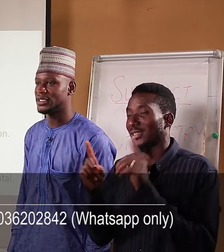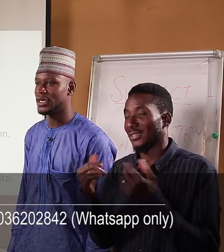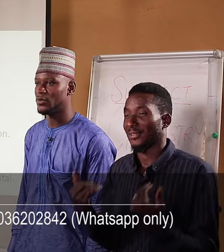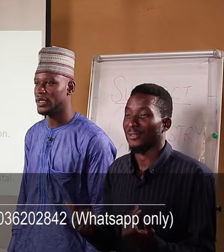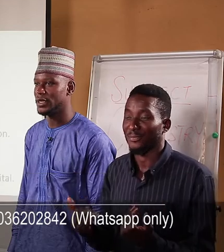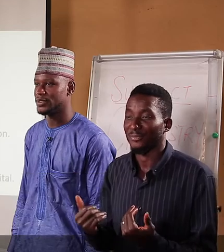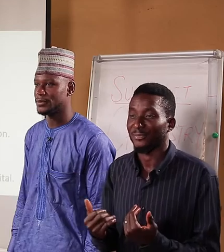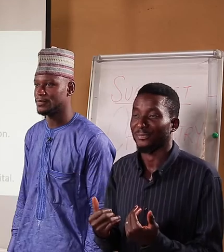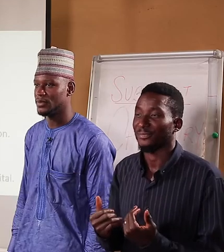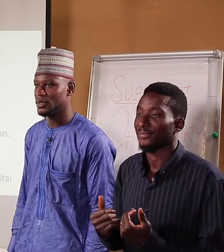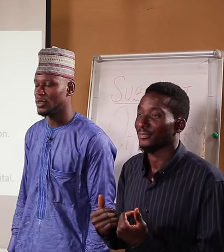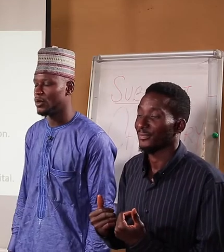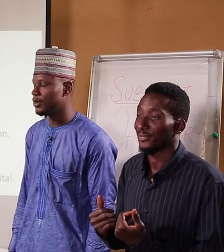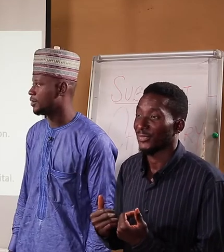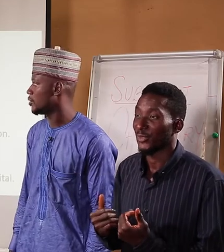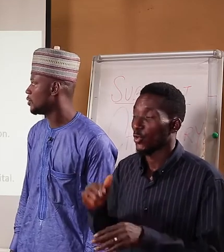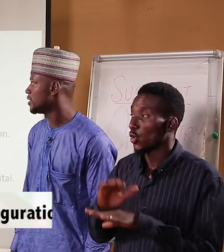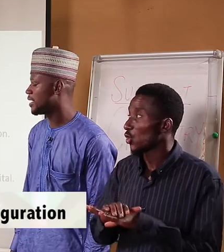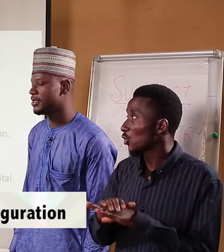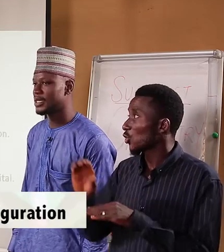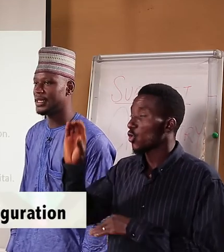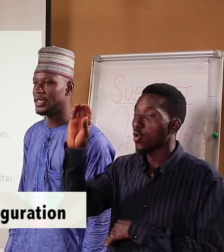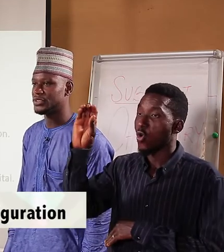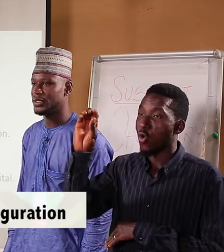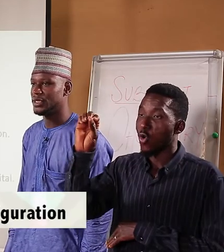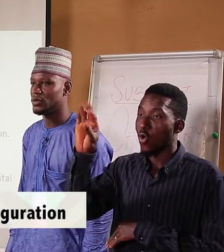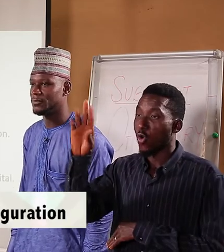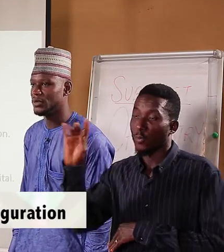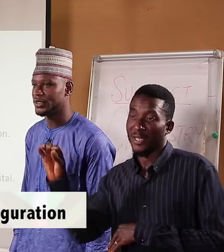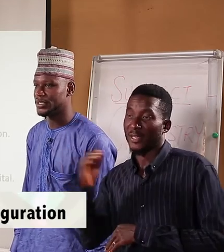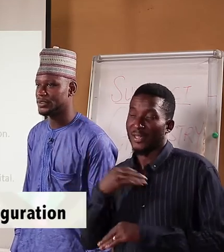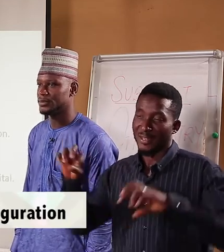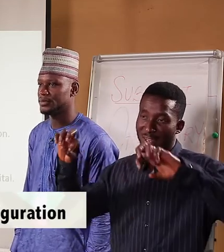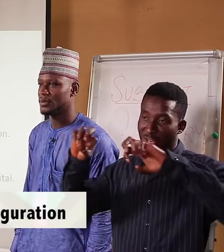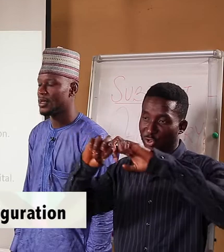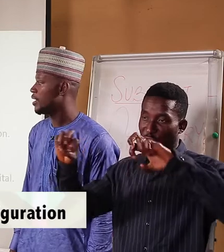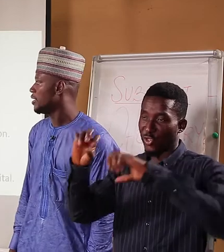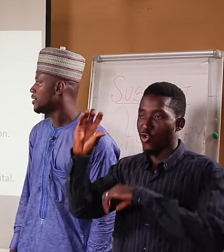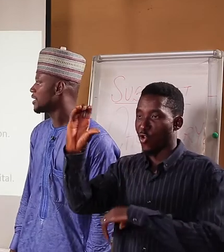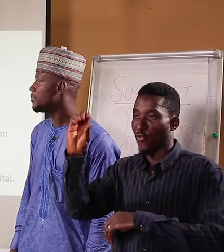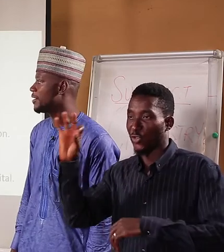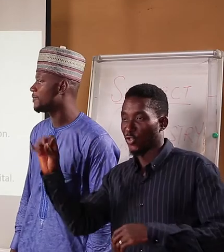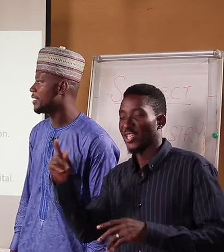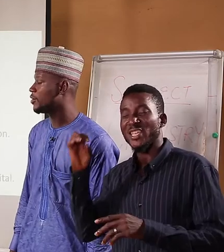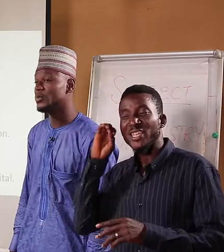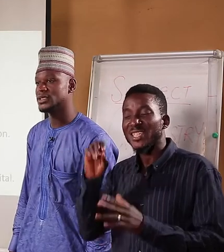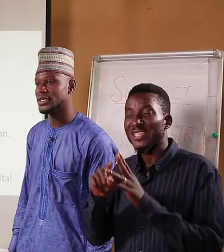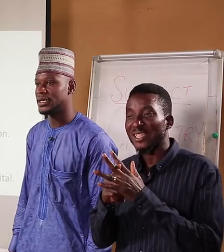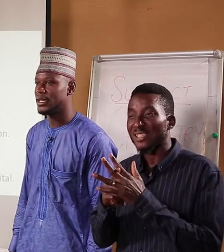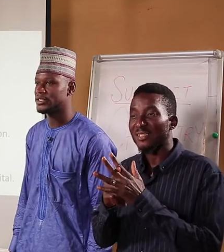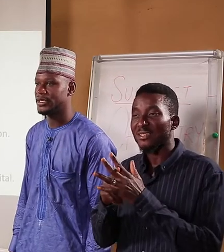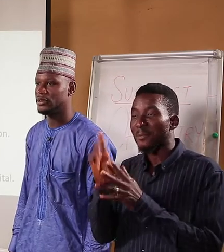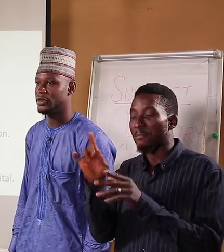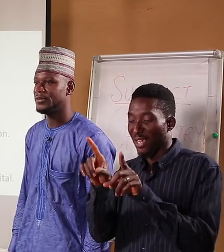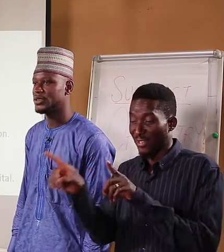colleague, Mr. Williams, on orbitals and electronic configuration. He started by defining orbitals